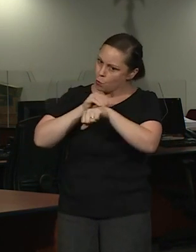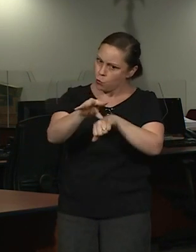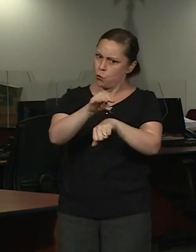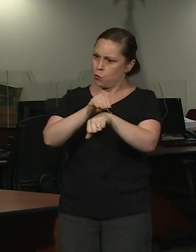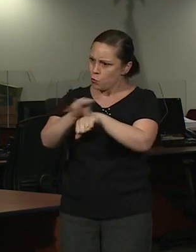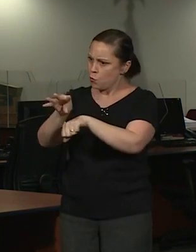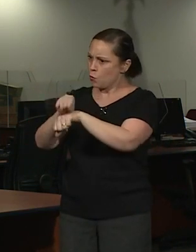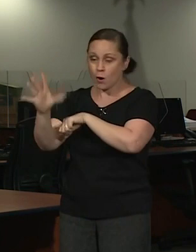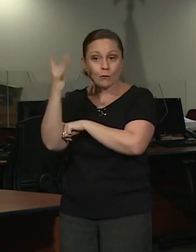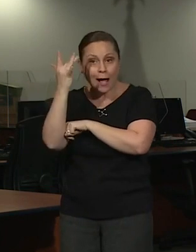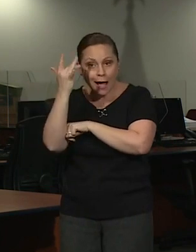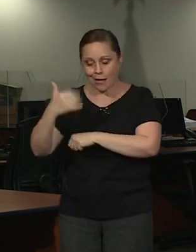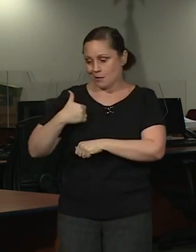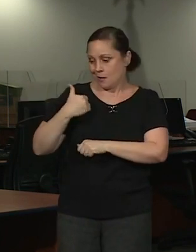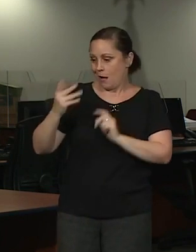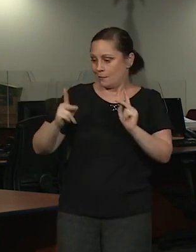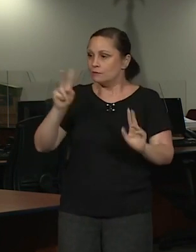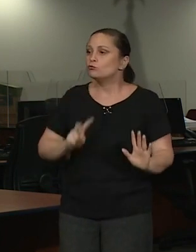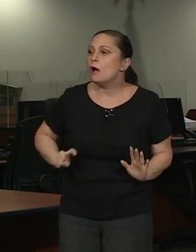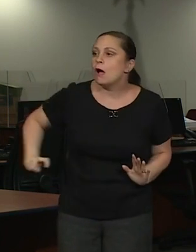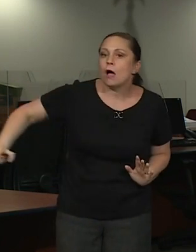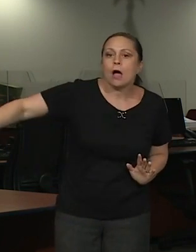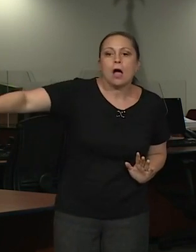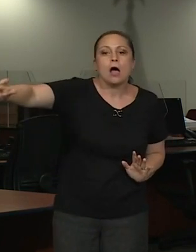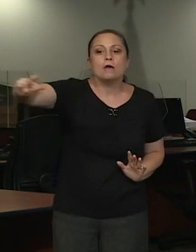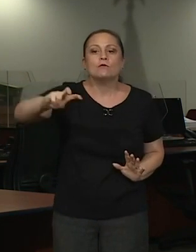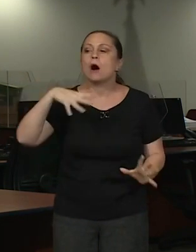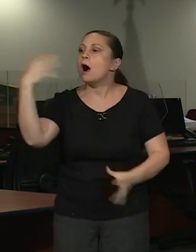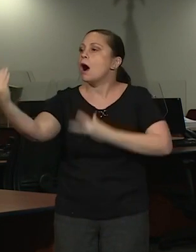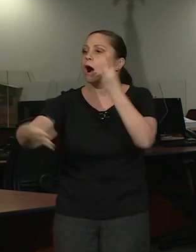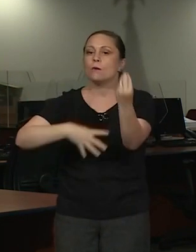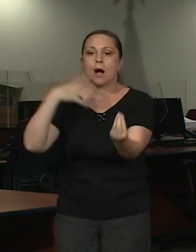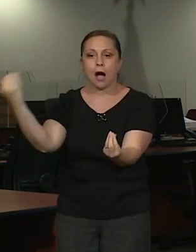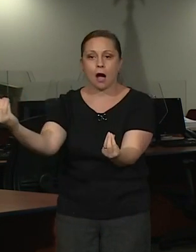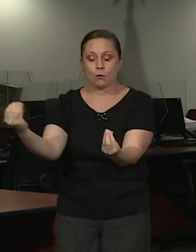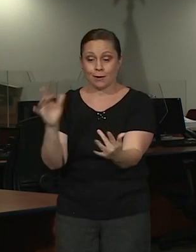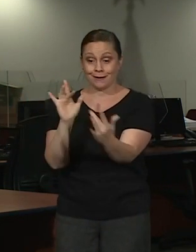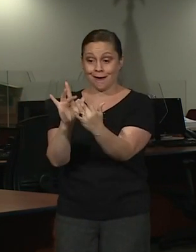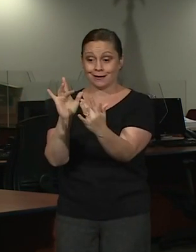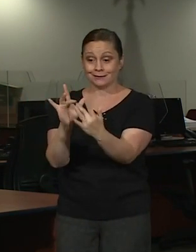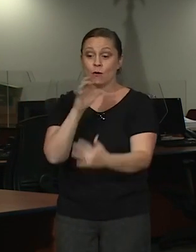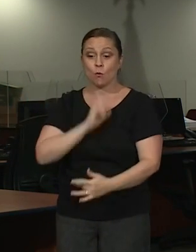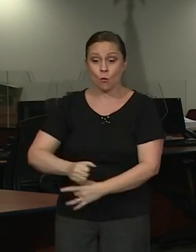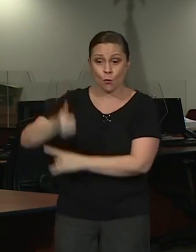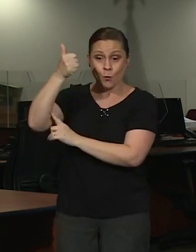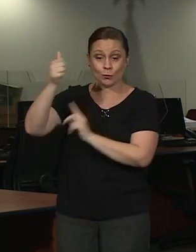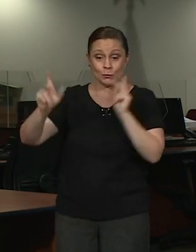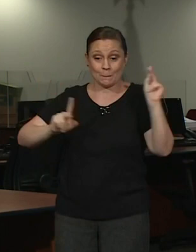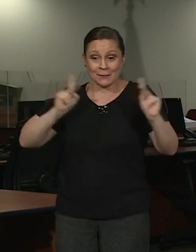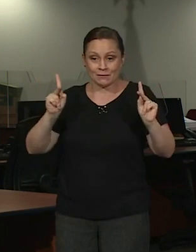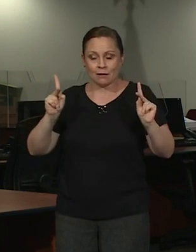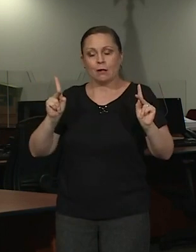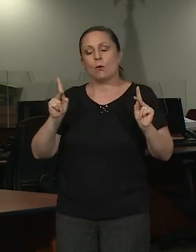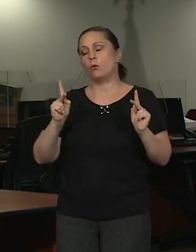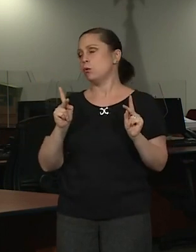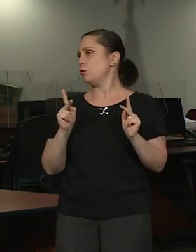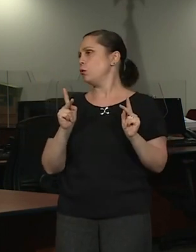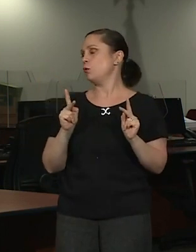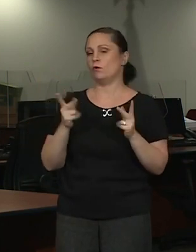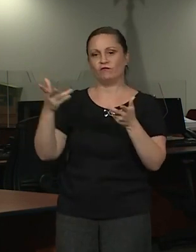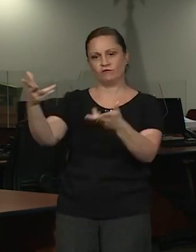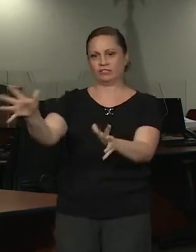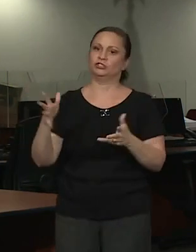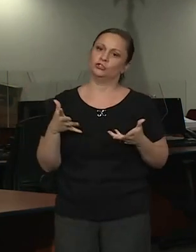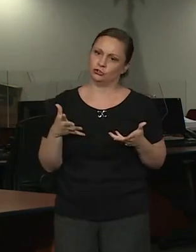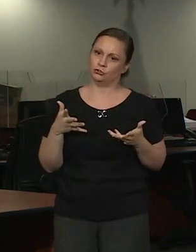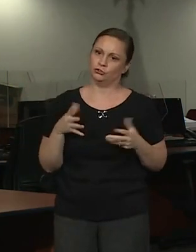and they have contact with the older people, and that's when we get into deadly trouble. So I want to say in the strongest, most